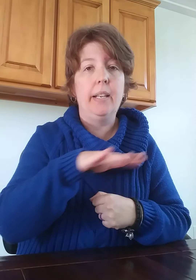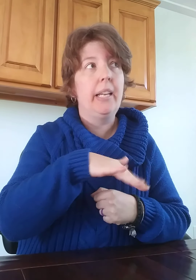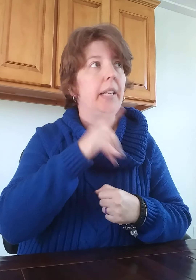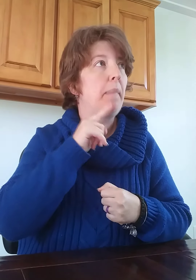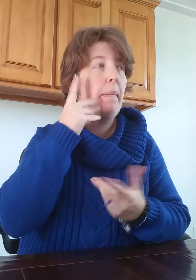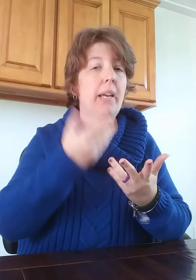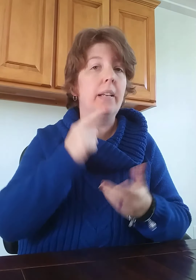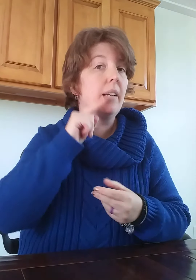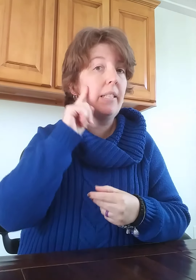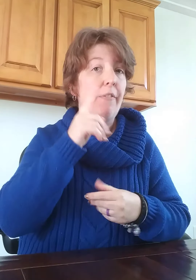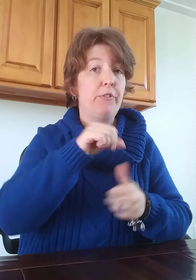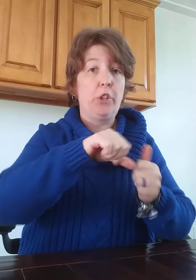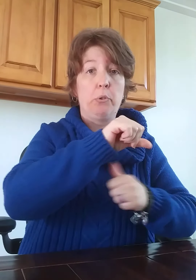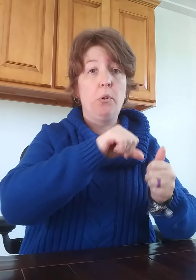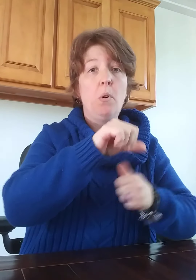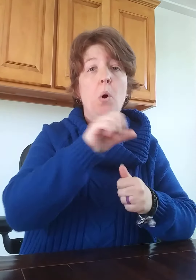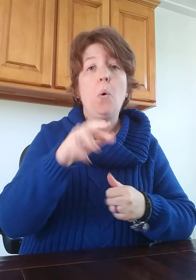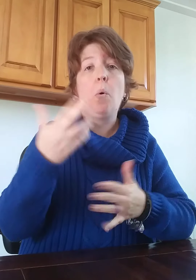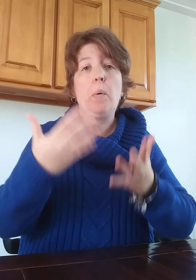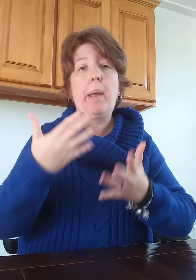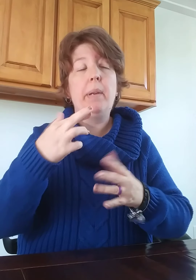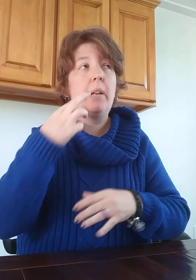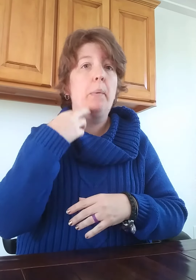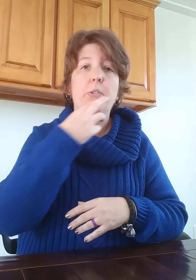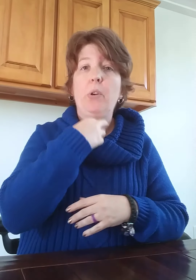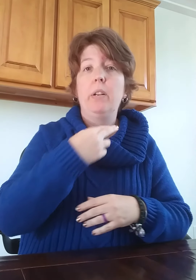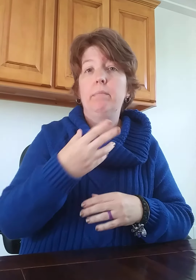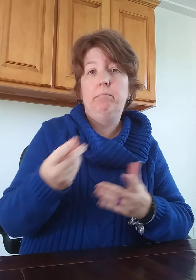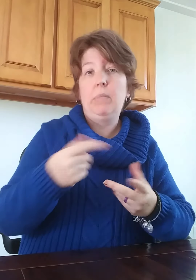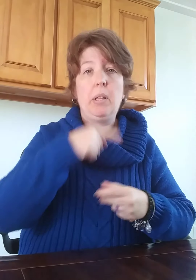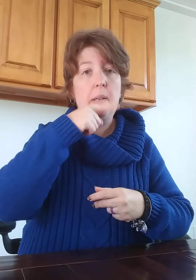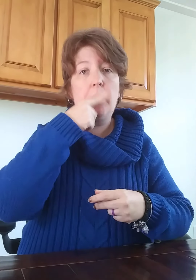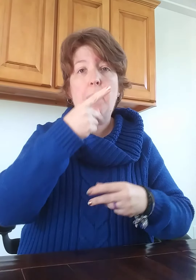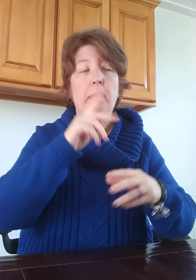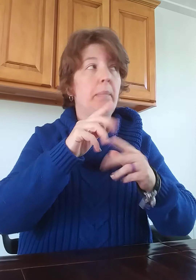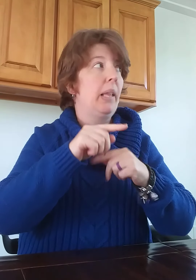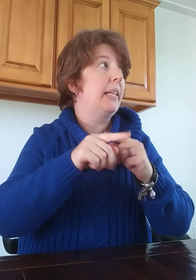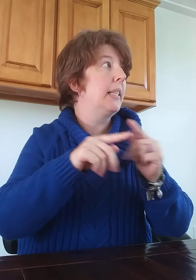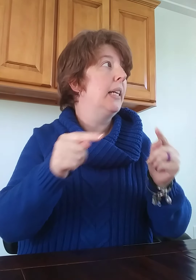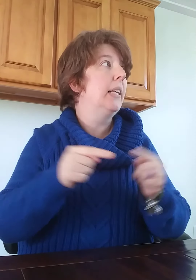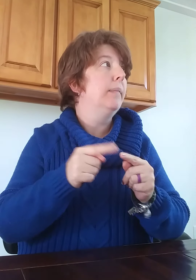in maybe a deaf social, or maybe at a restaurant in a public place,